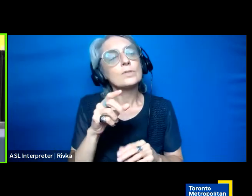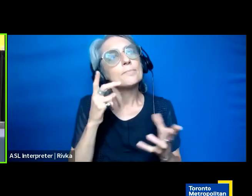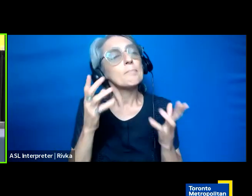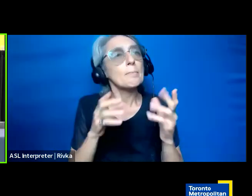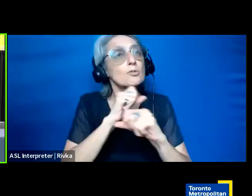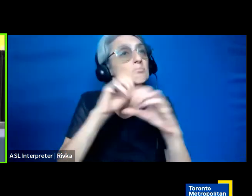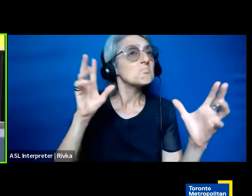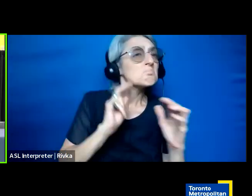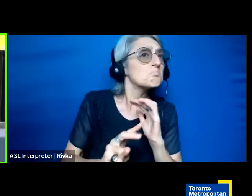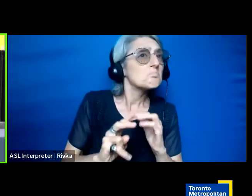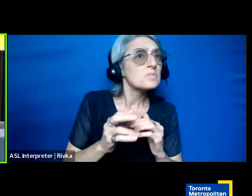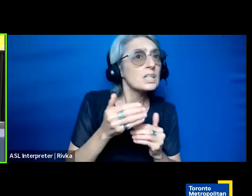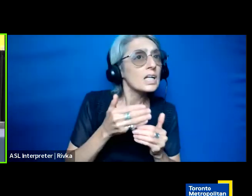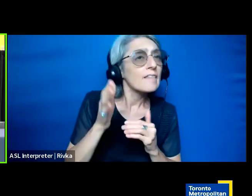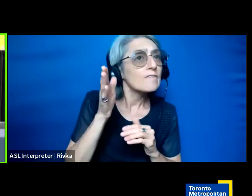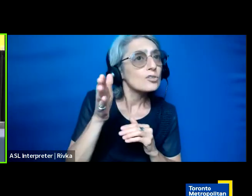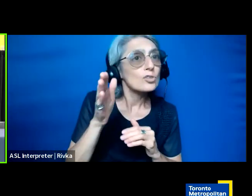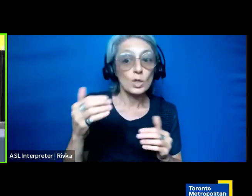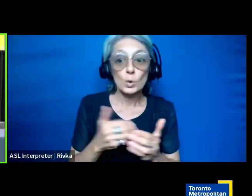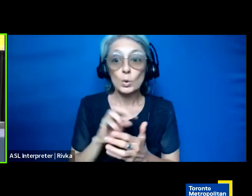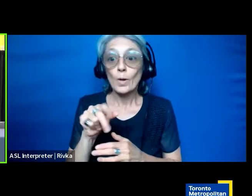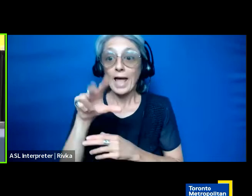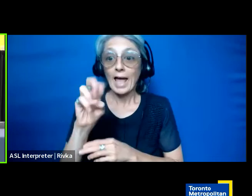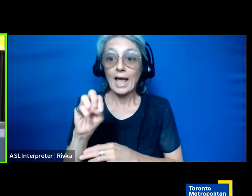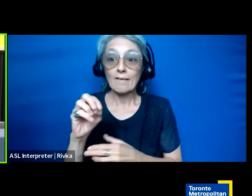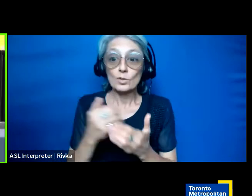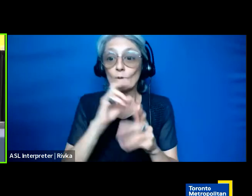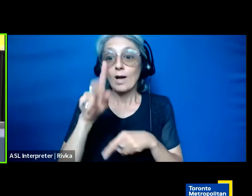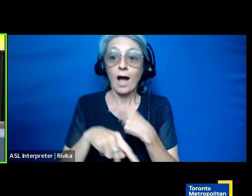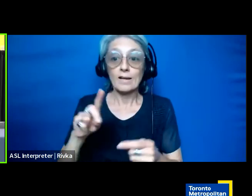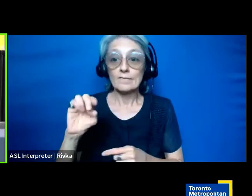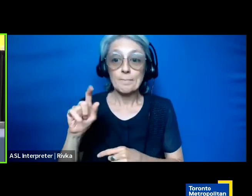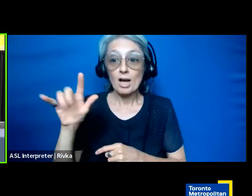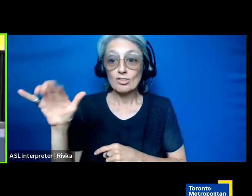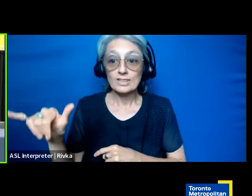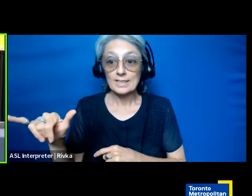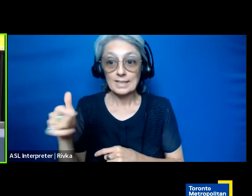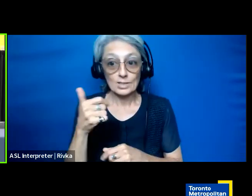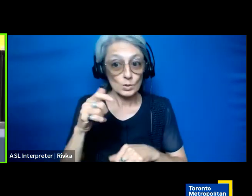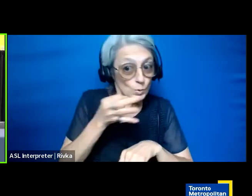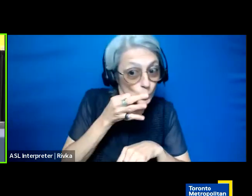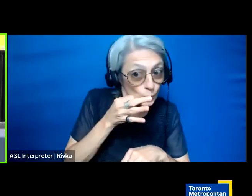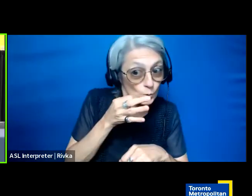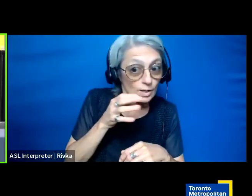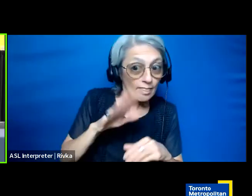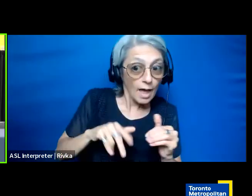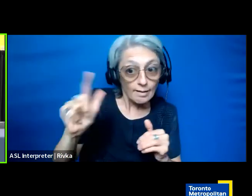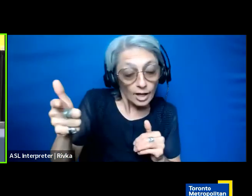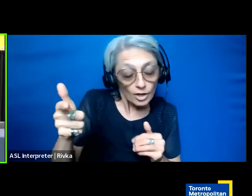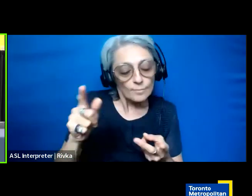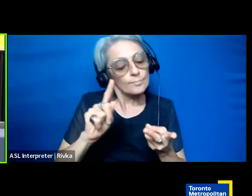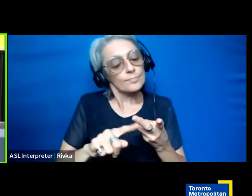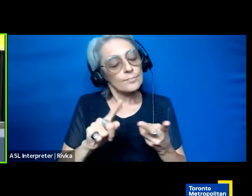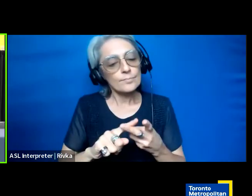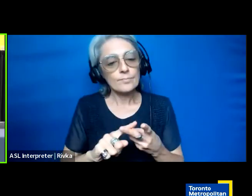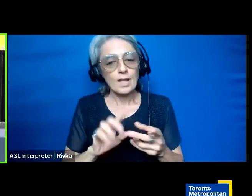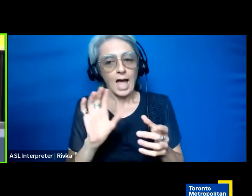future a new wave of democracy anytime soon or later? And then second would be in terms of our